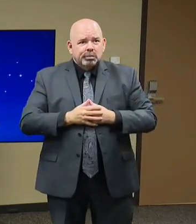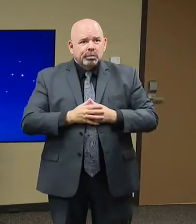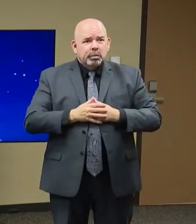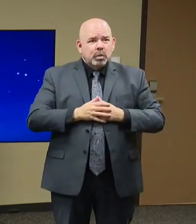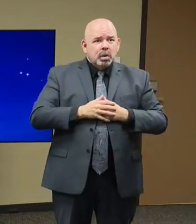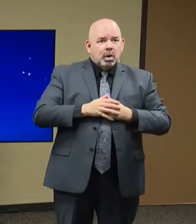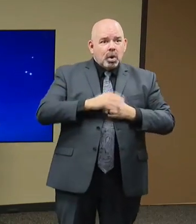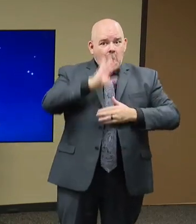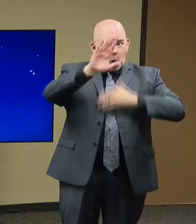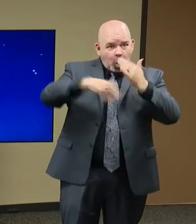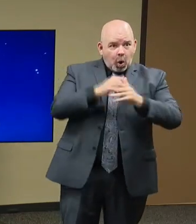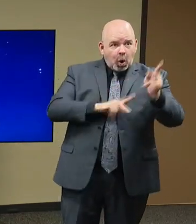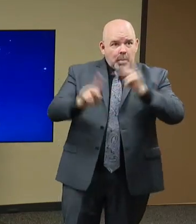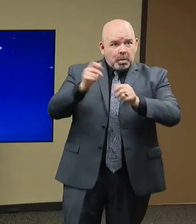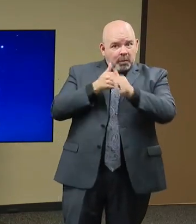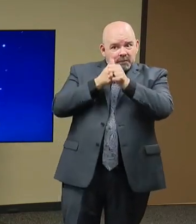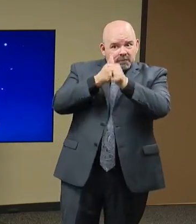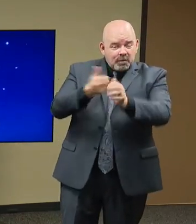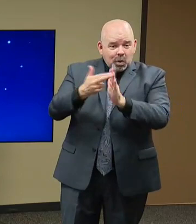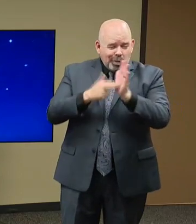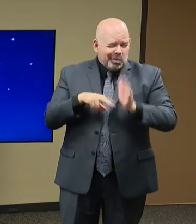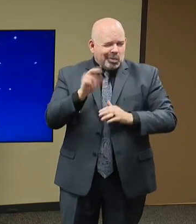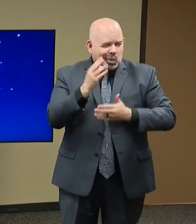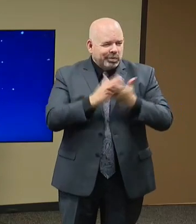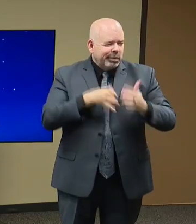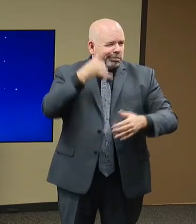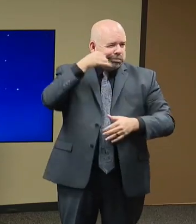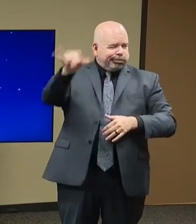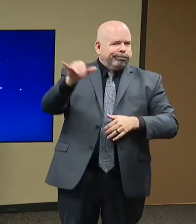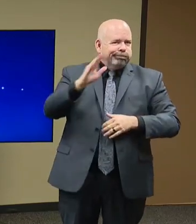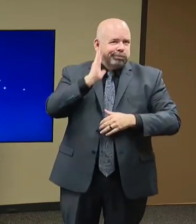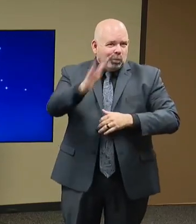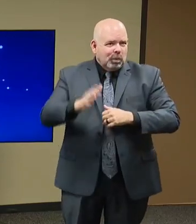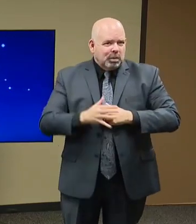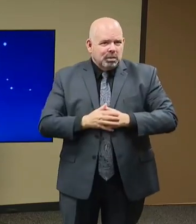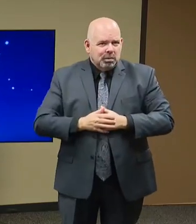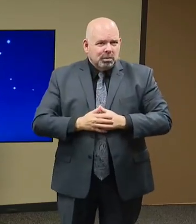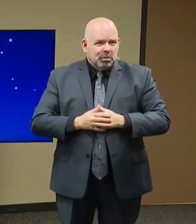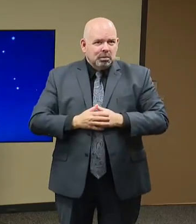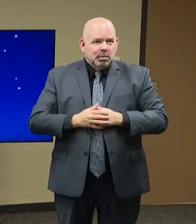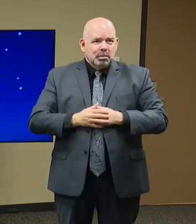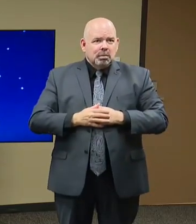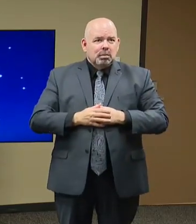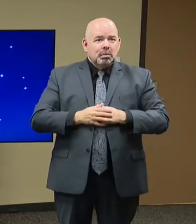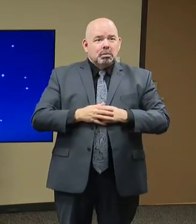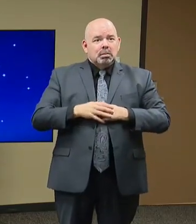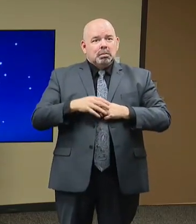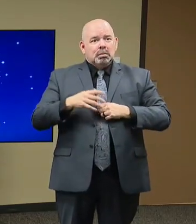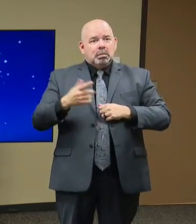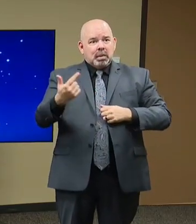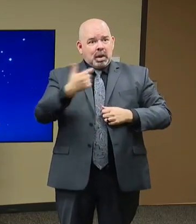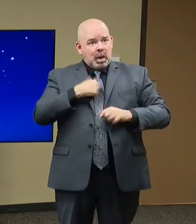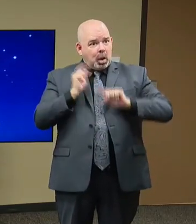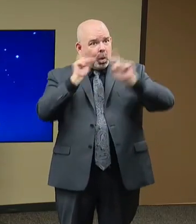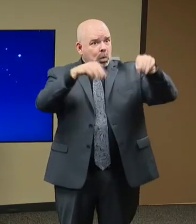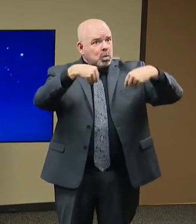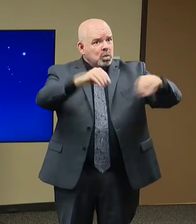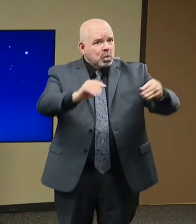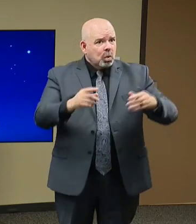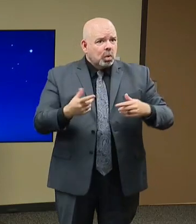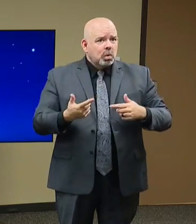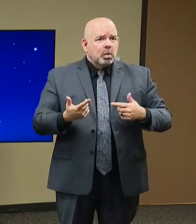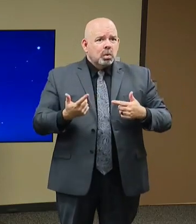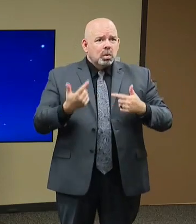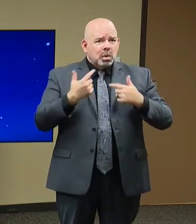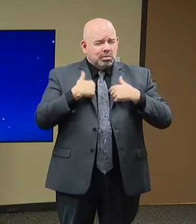Fortunately, I think we're seeing, like with the universal masking, anecdotally, I go to the store, I know there are a whole lot more people, and a